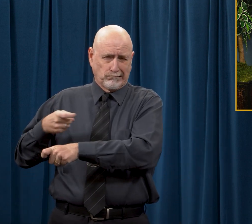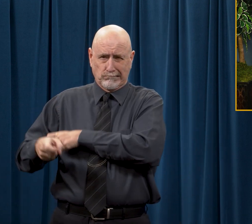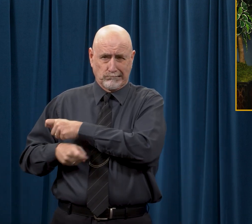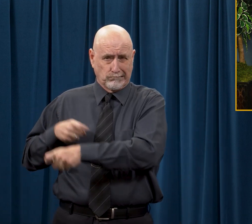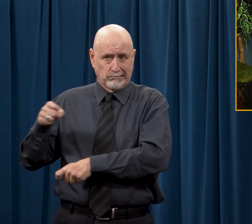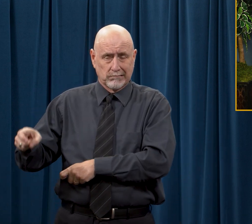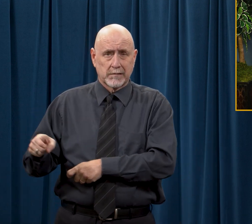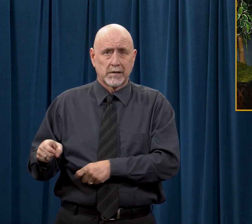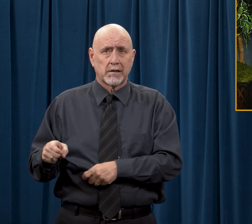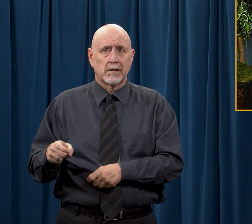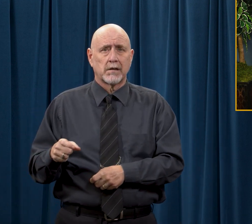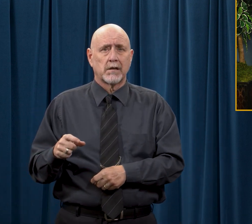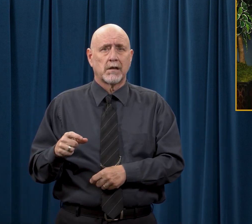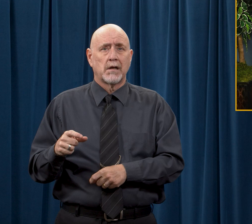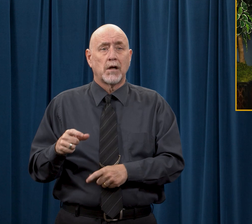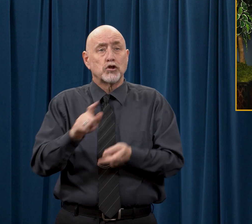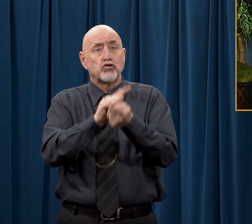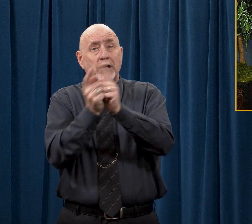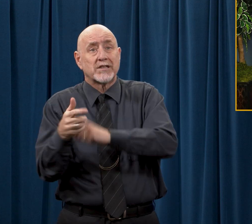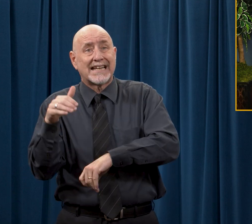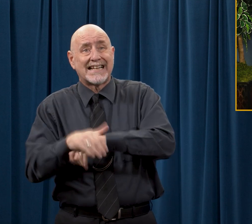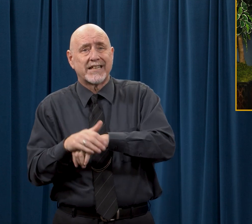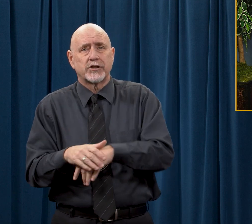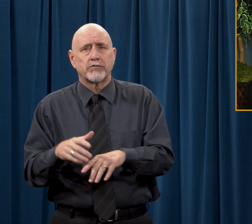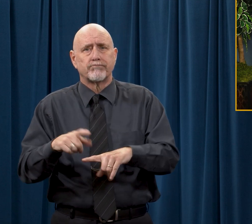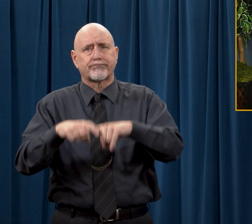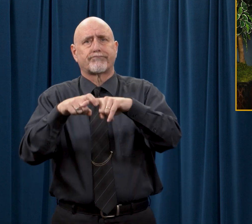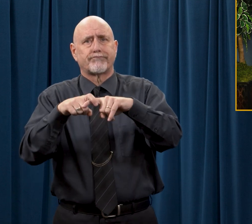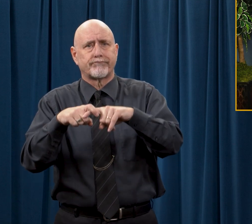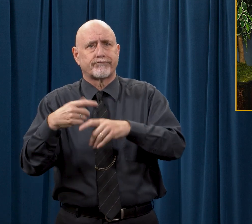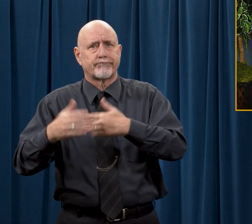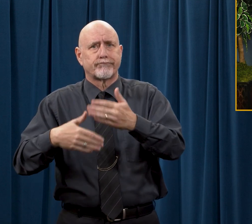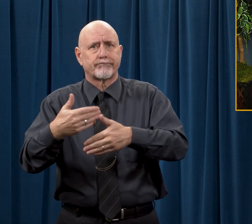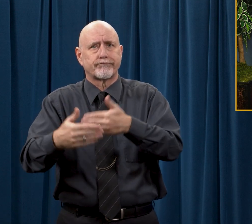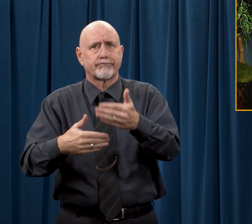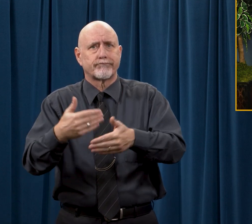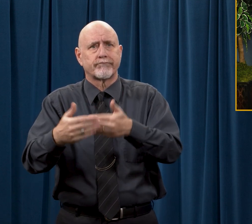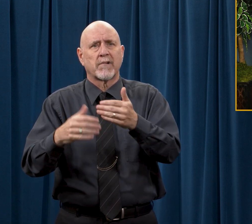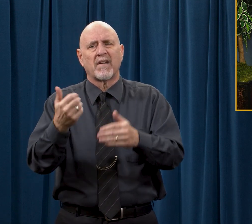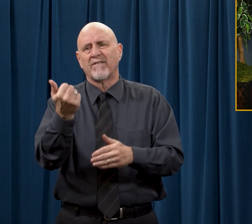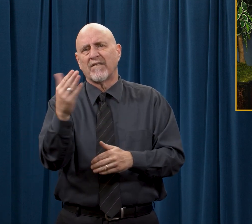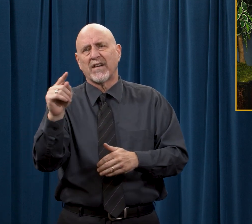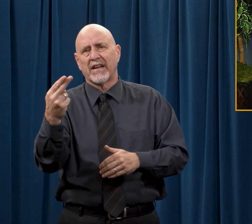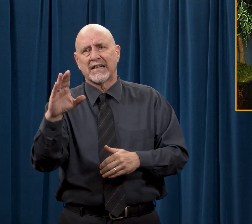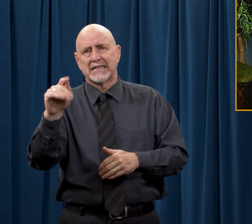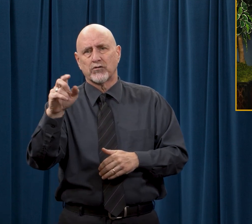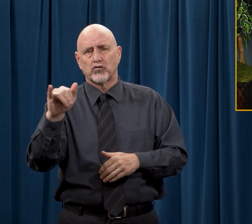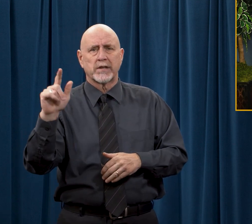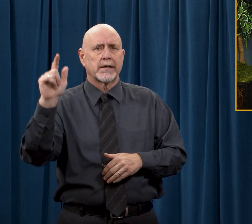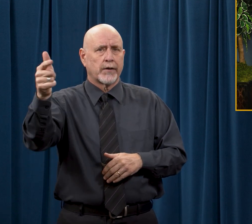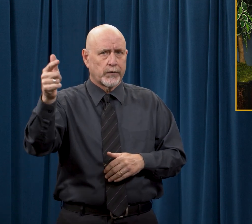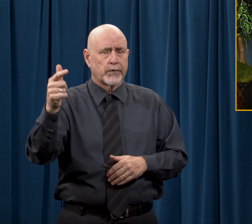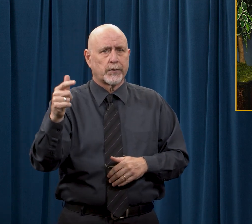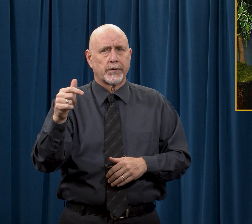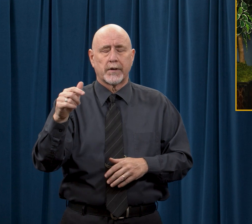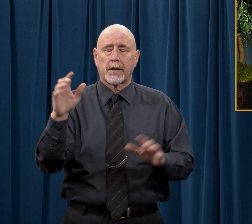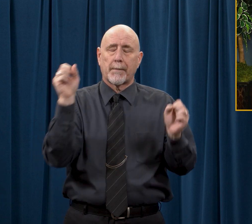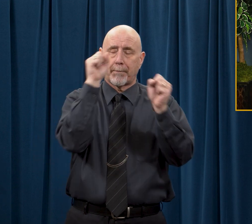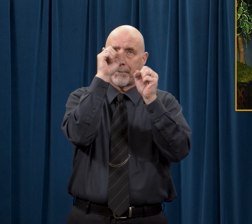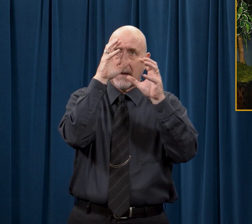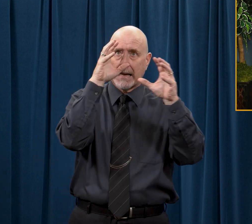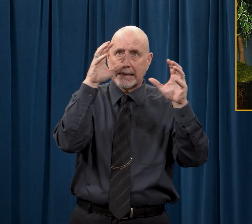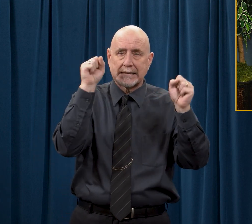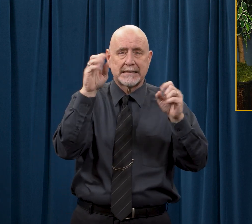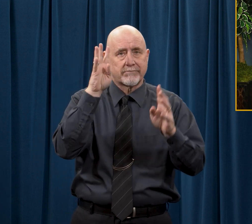great persecution, little work was done on translating the Bible. Later in the 15th century,